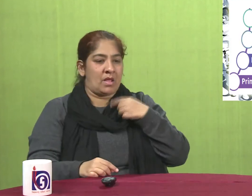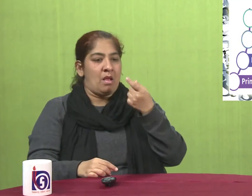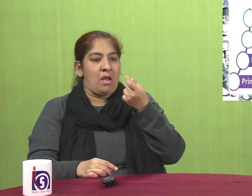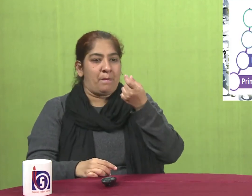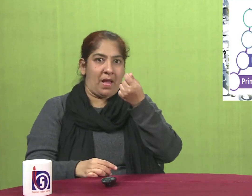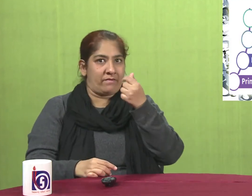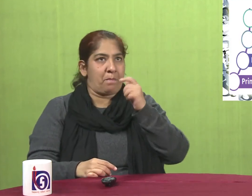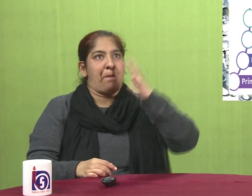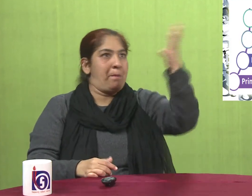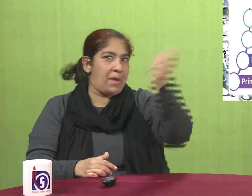subrogation.